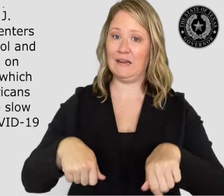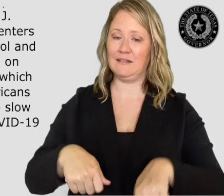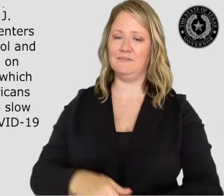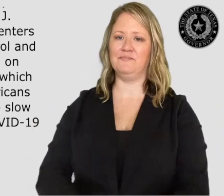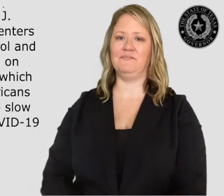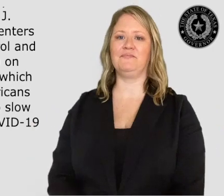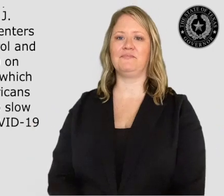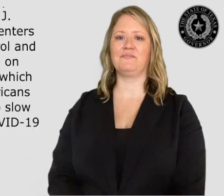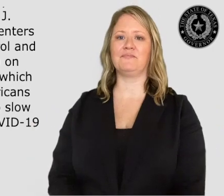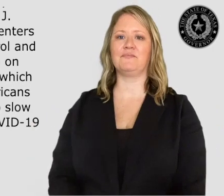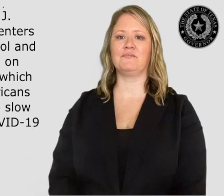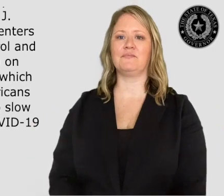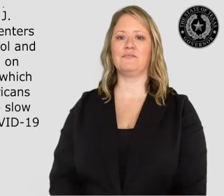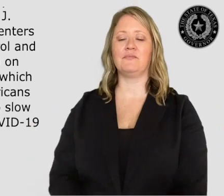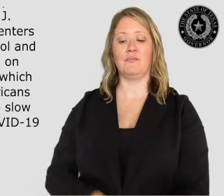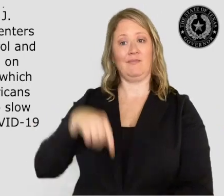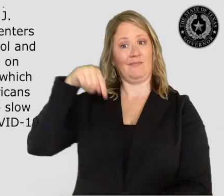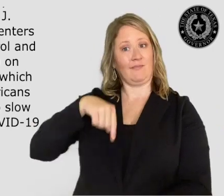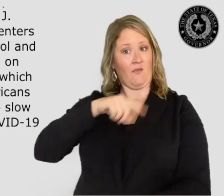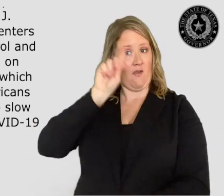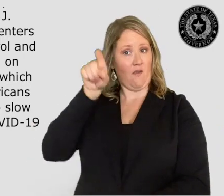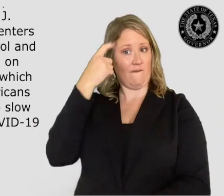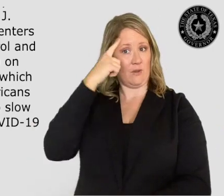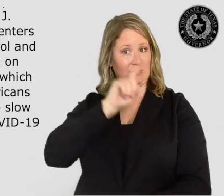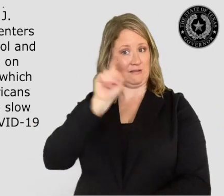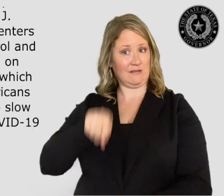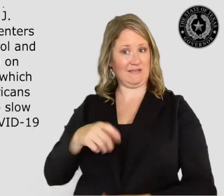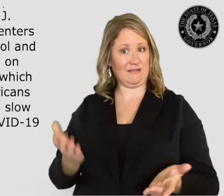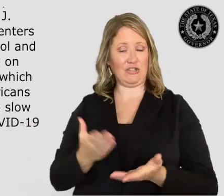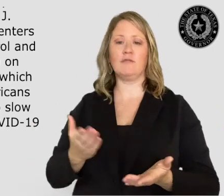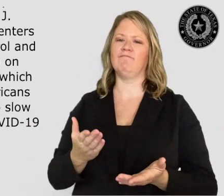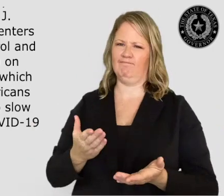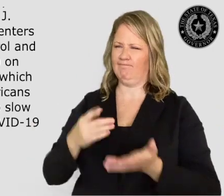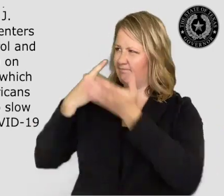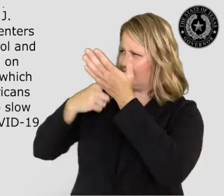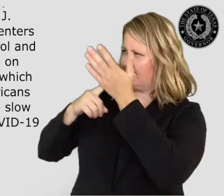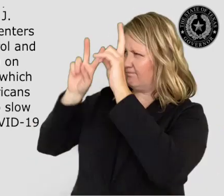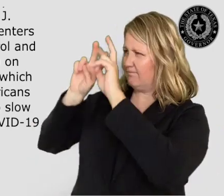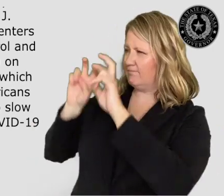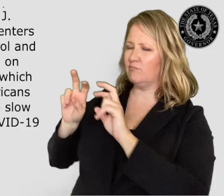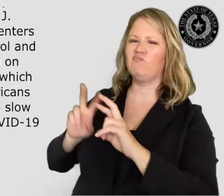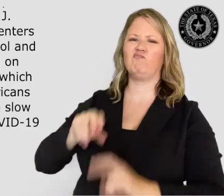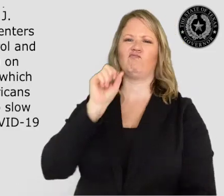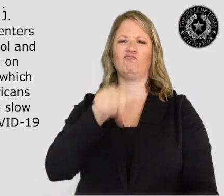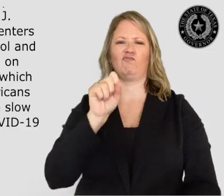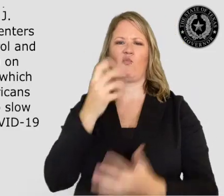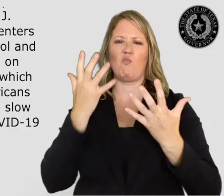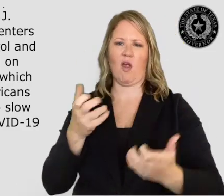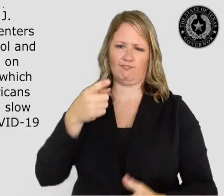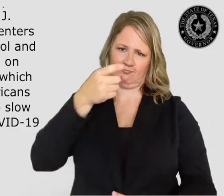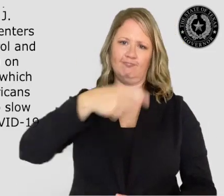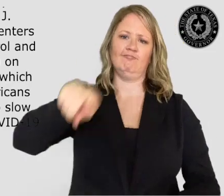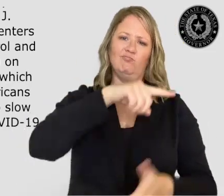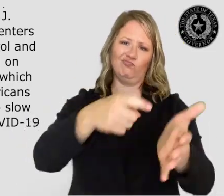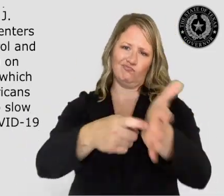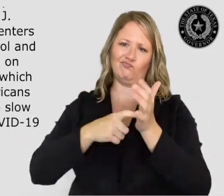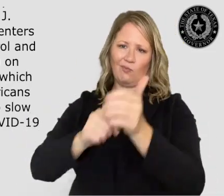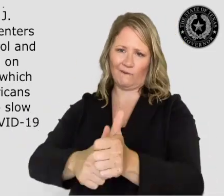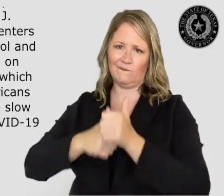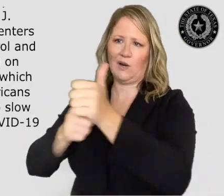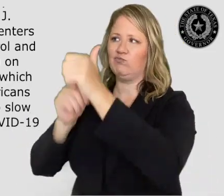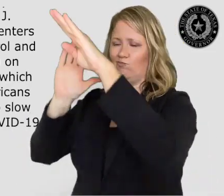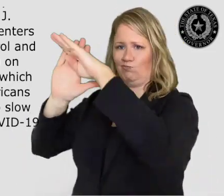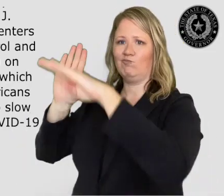Control and Prevention on March 16, 2020, which called upon Americans to take actions to slow the spread